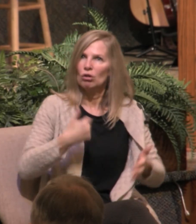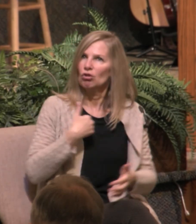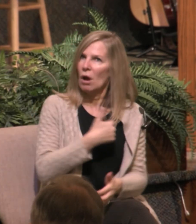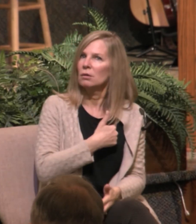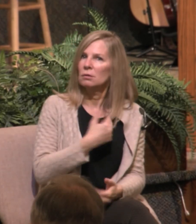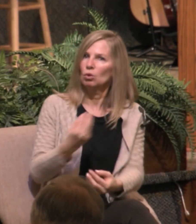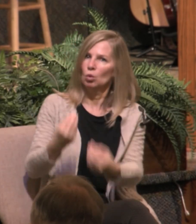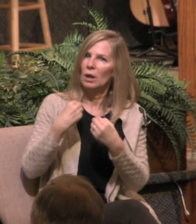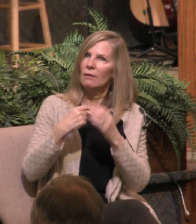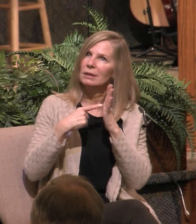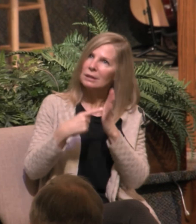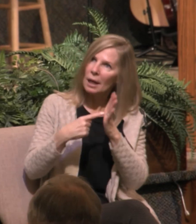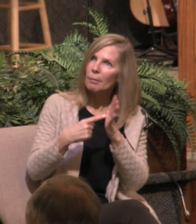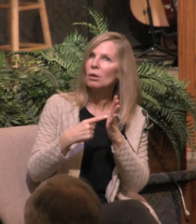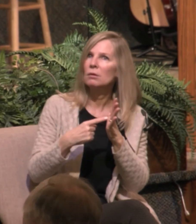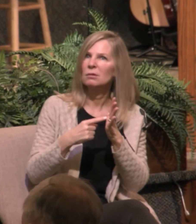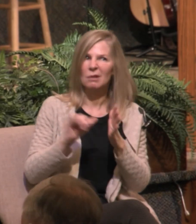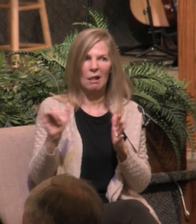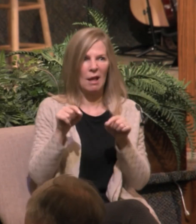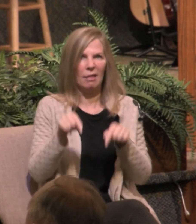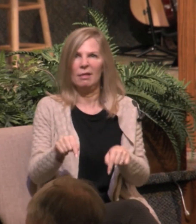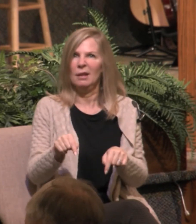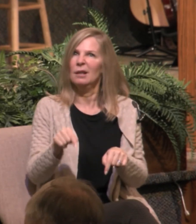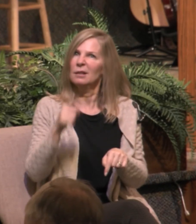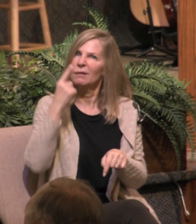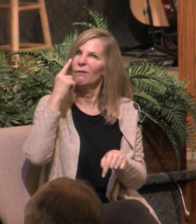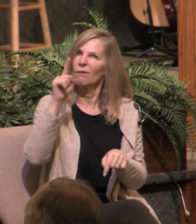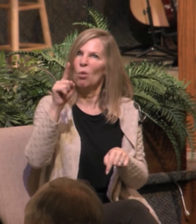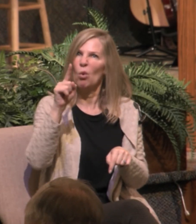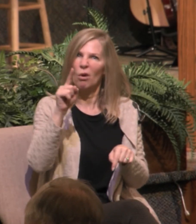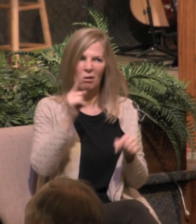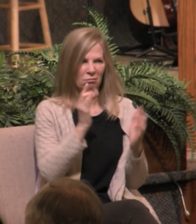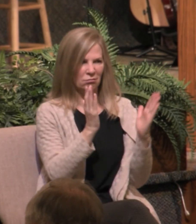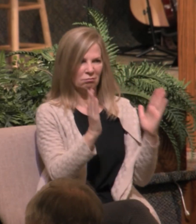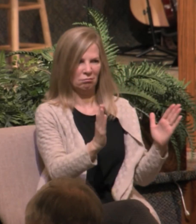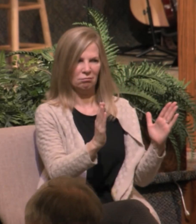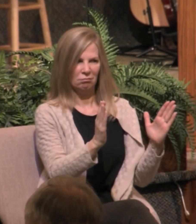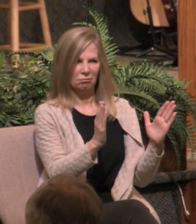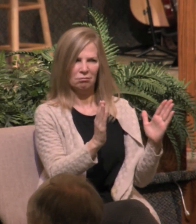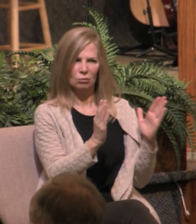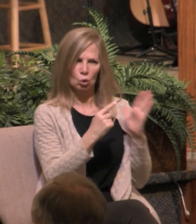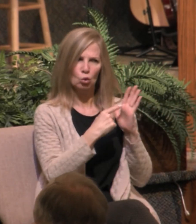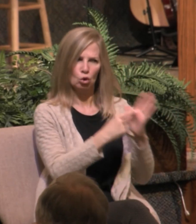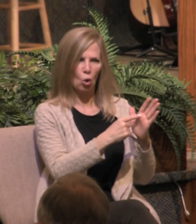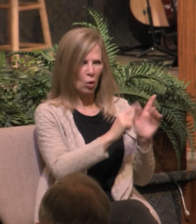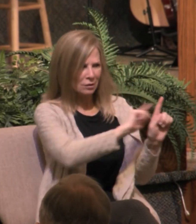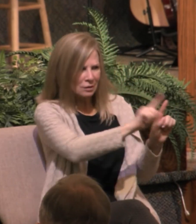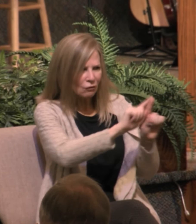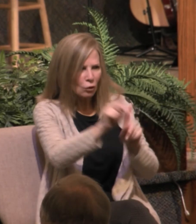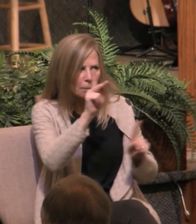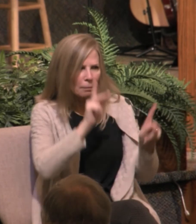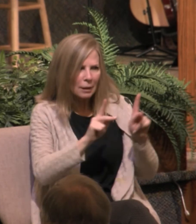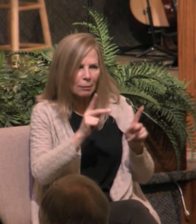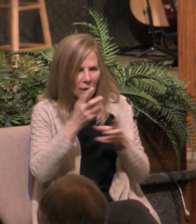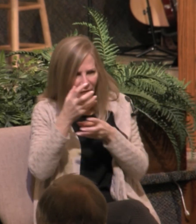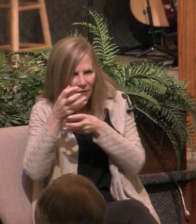You give us examples like these from the Great Hall of Faith that help us to press on.